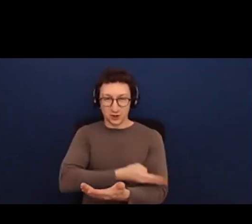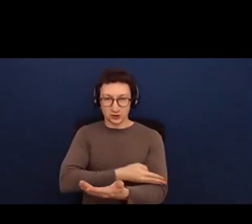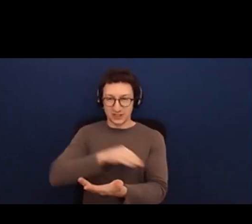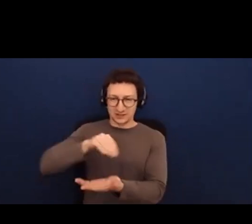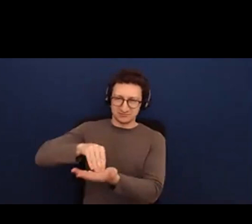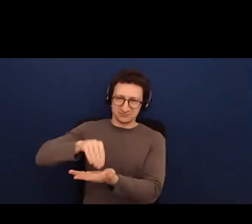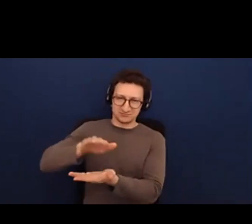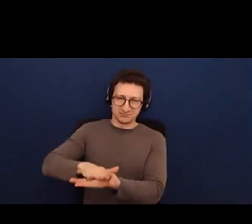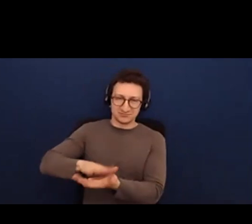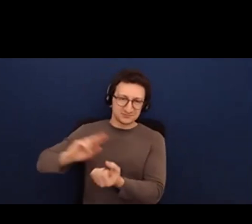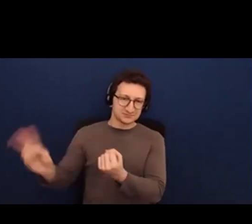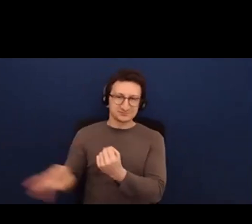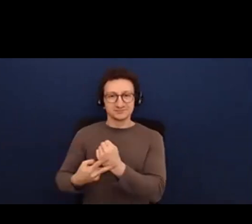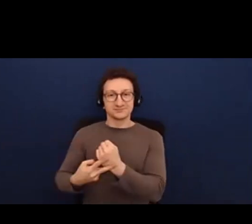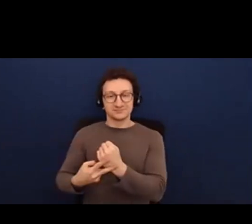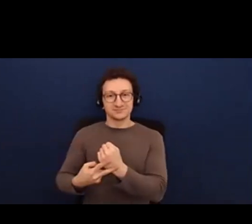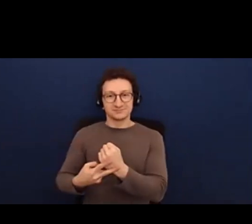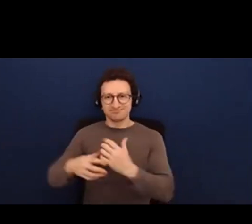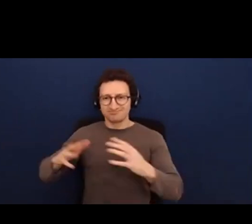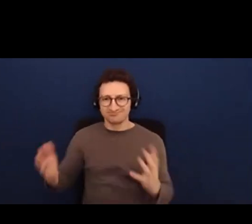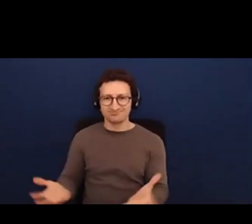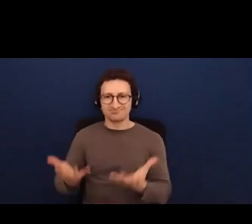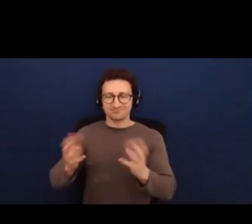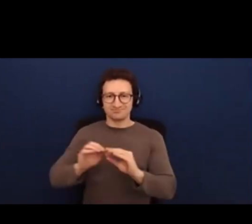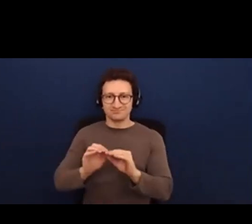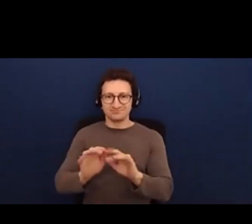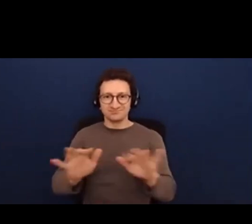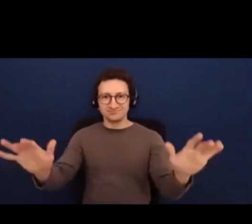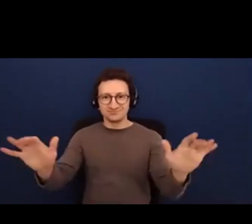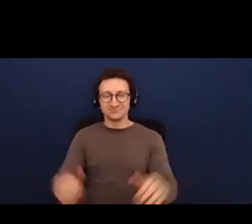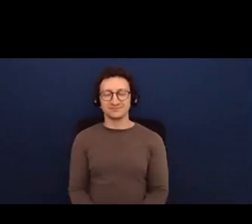I think if you remember one thing about